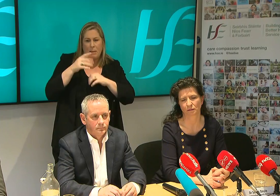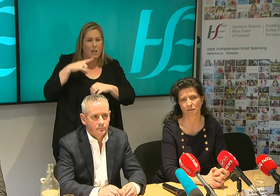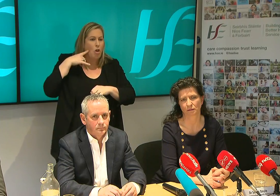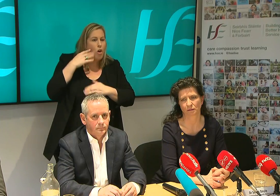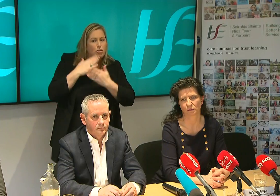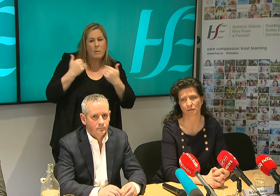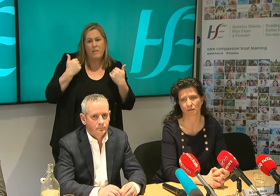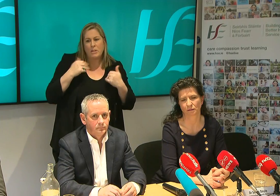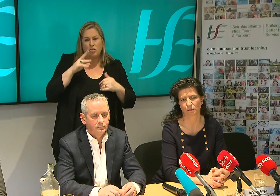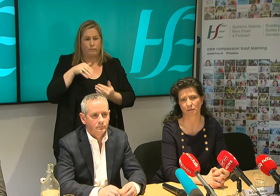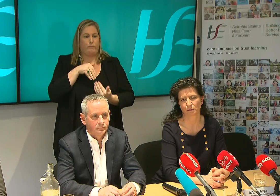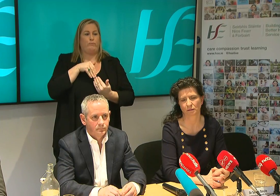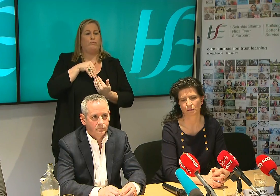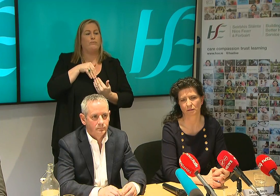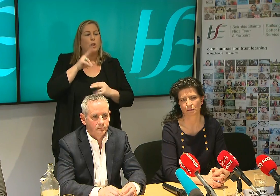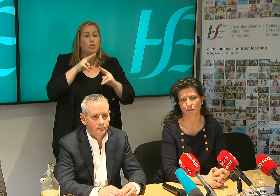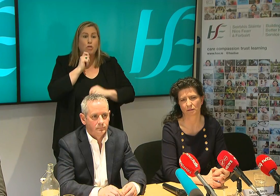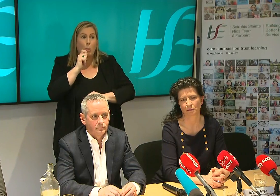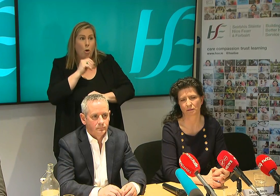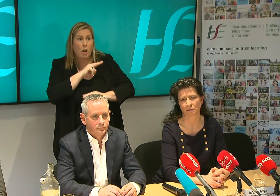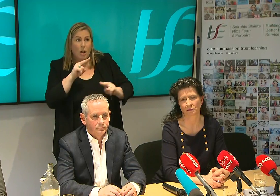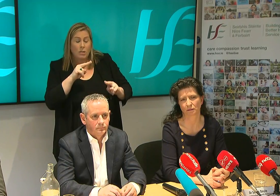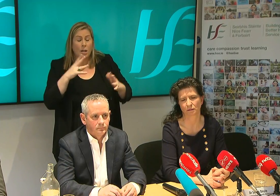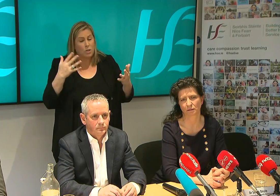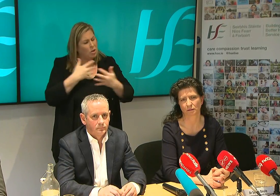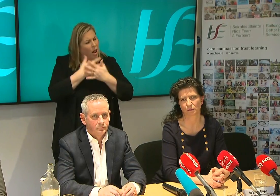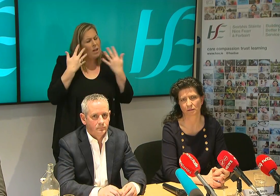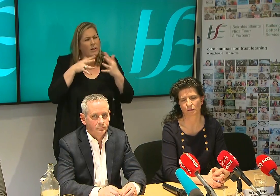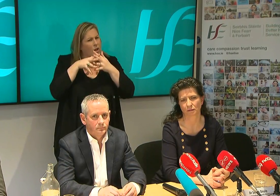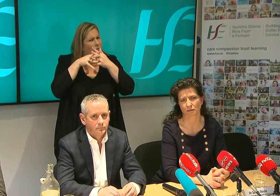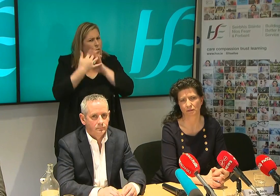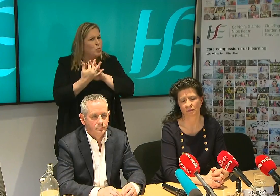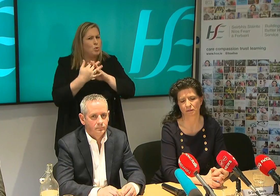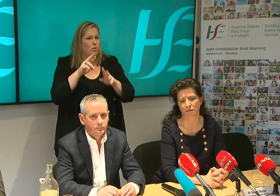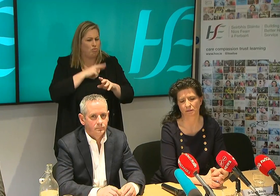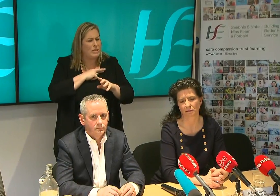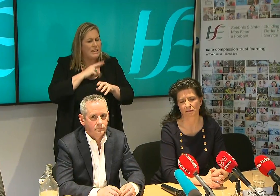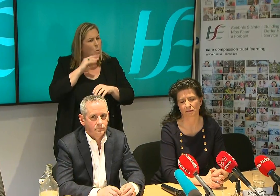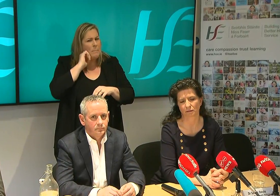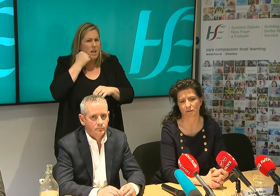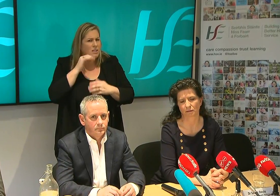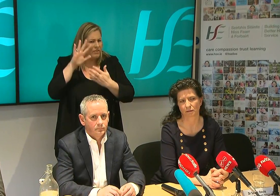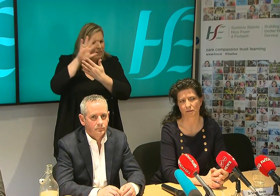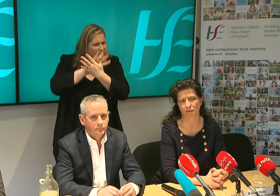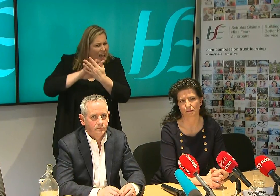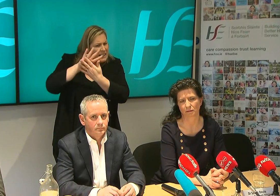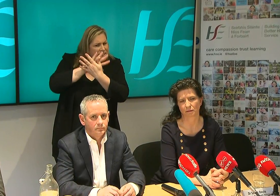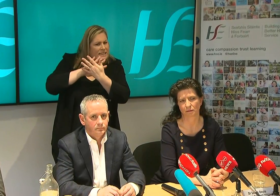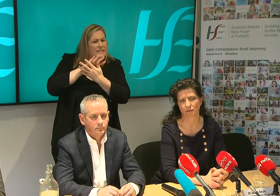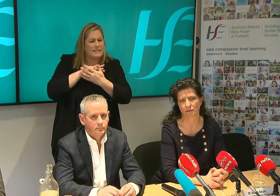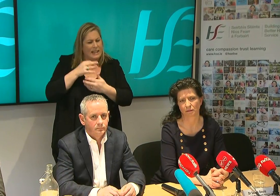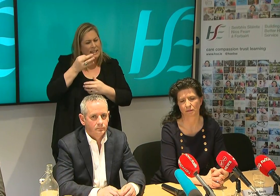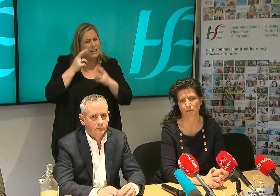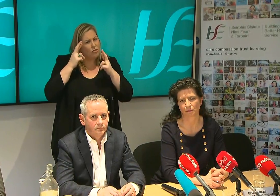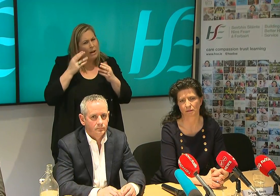something, should or should not be reporting. So there's so much confusion. At the root of it is the vagueness and getting the balance right in terms of what